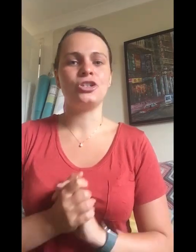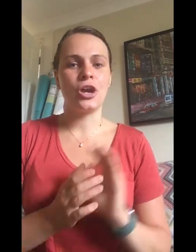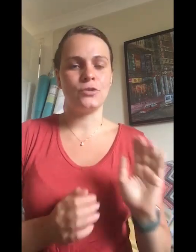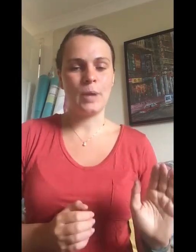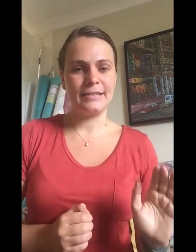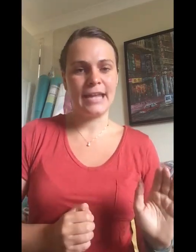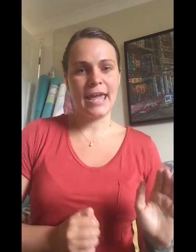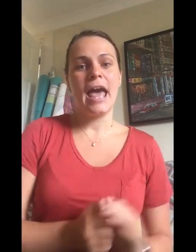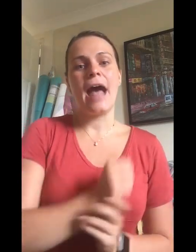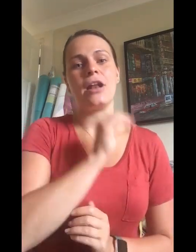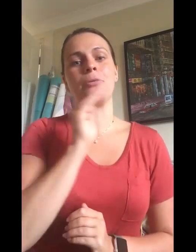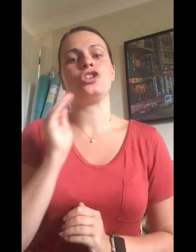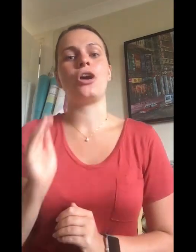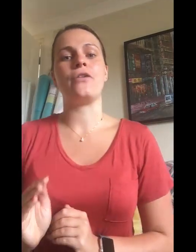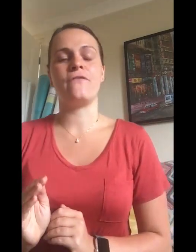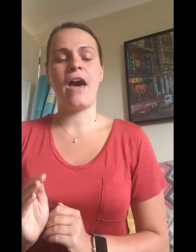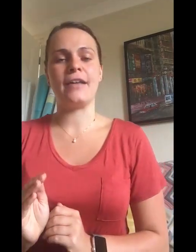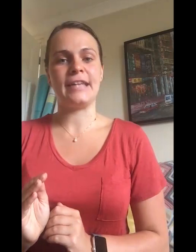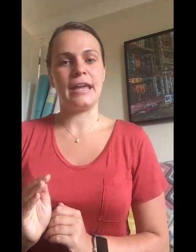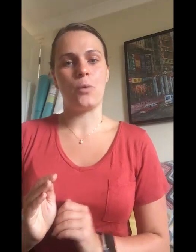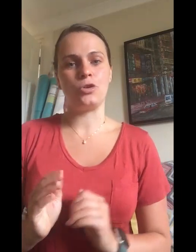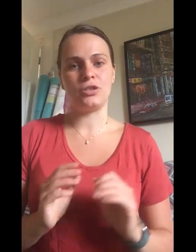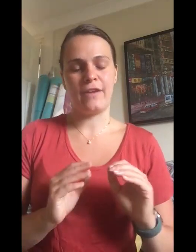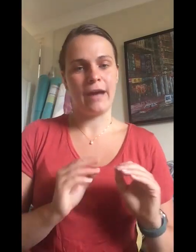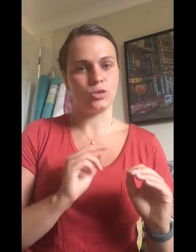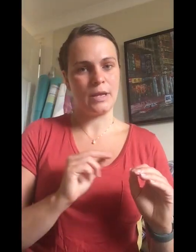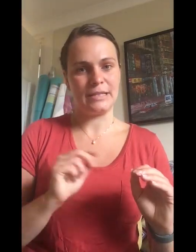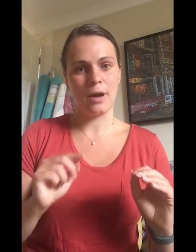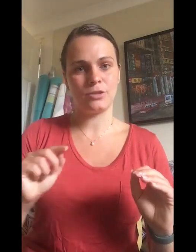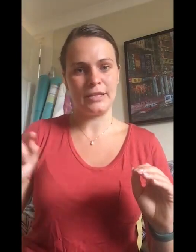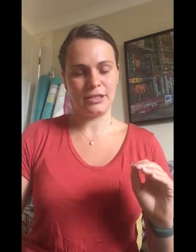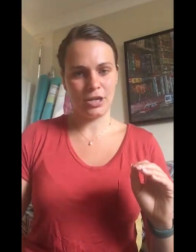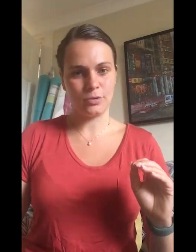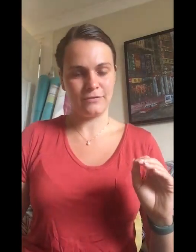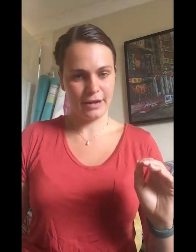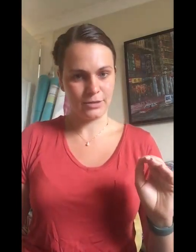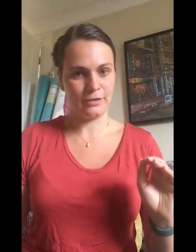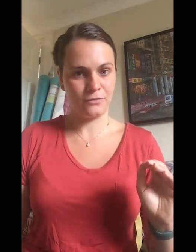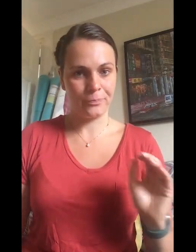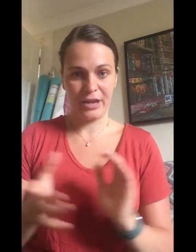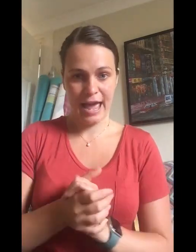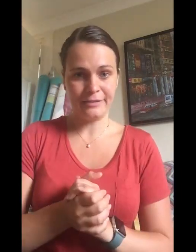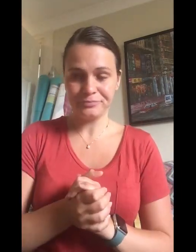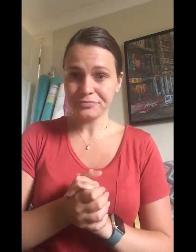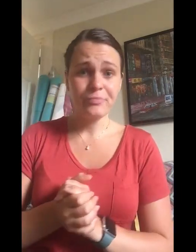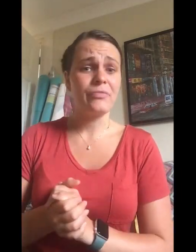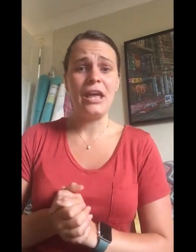show you 20 and then I'm going to show you 30, and I want you to figure out 21, 22, 23, 24, okay? And all